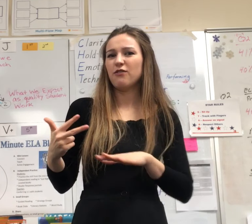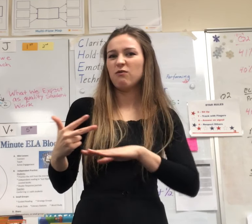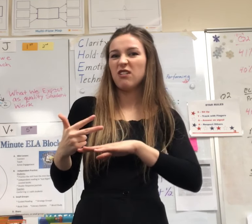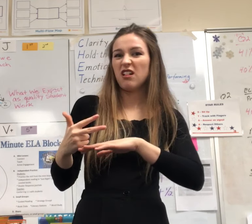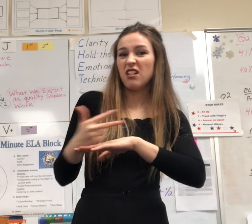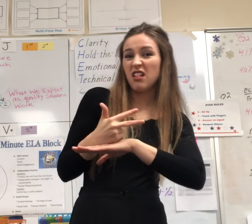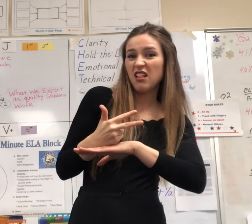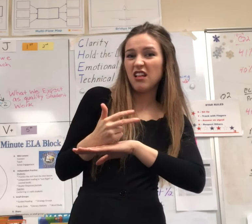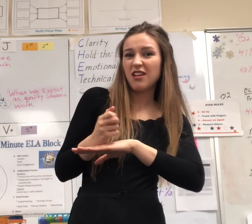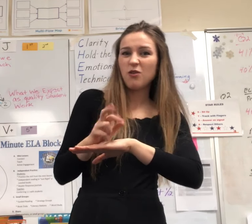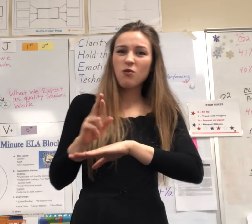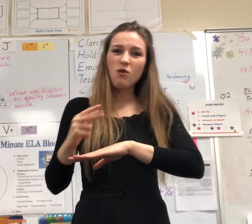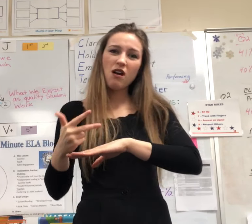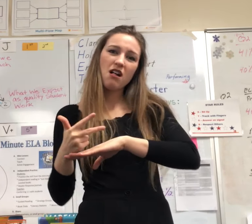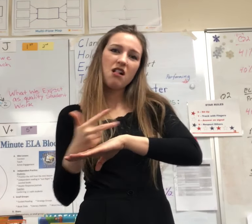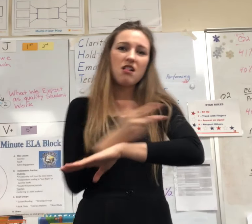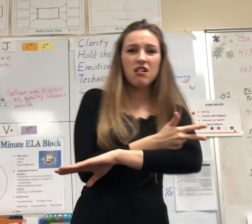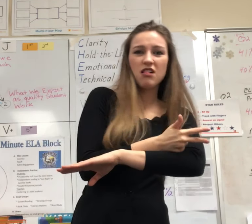also a tape measure,